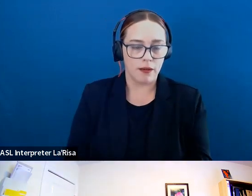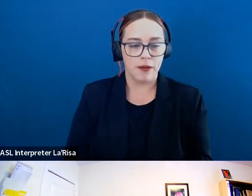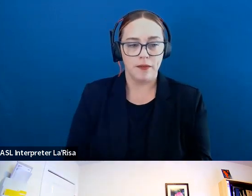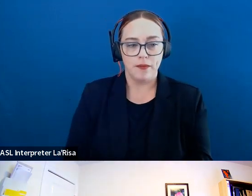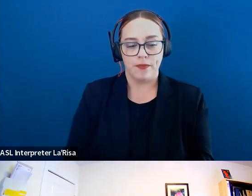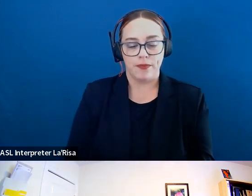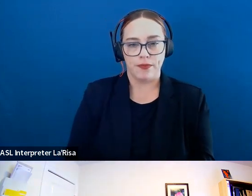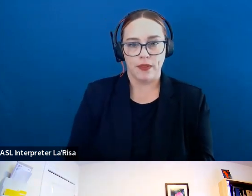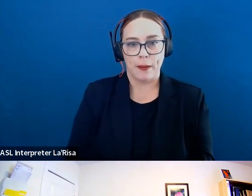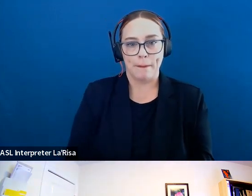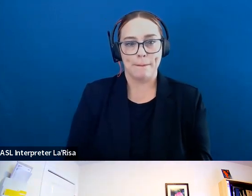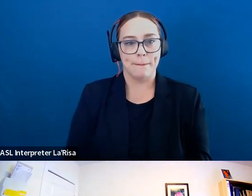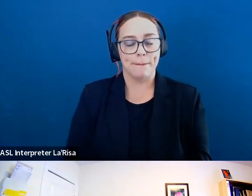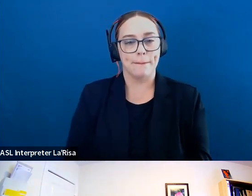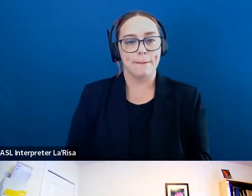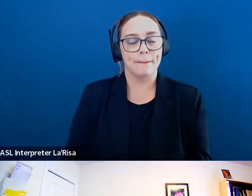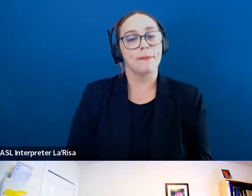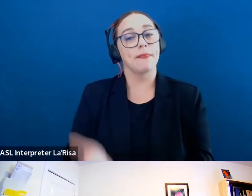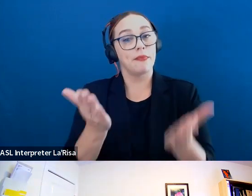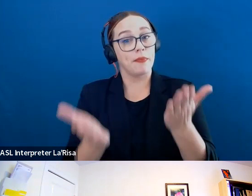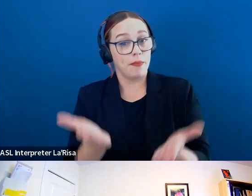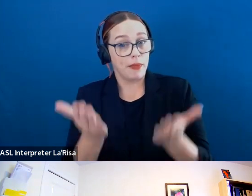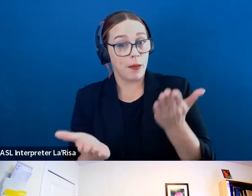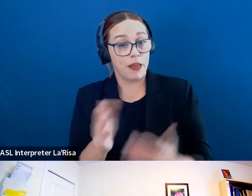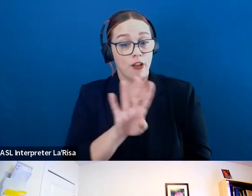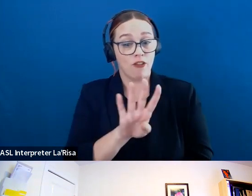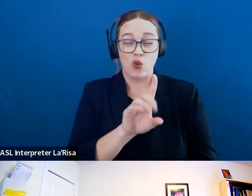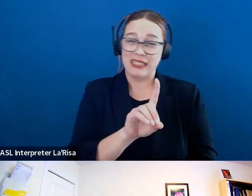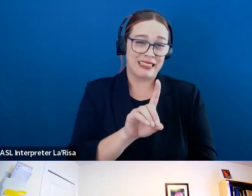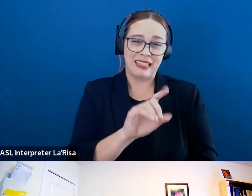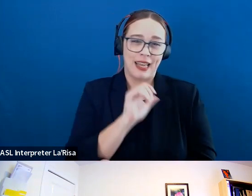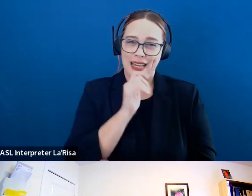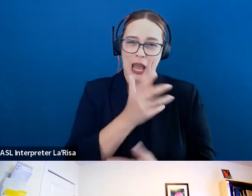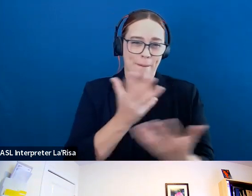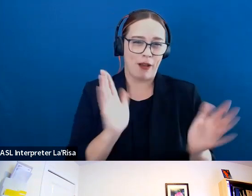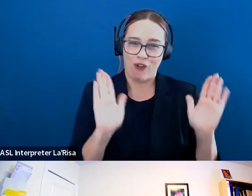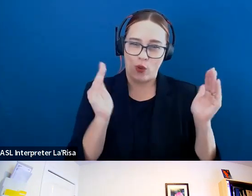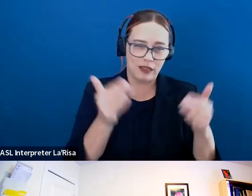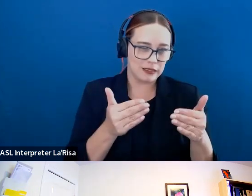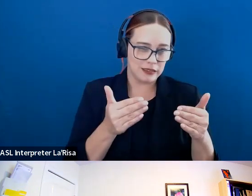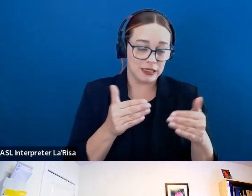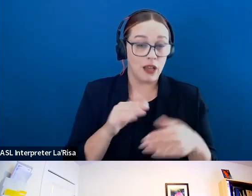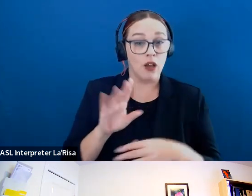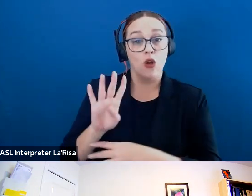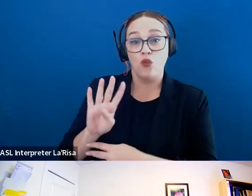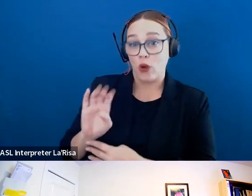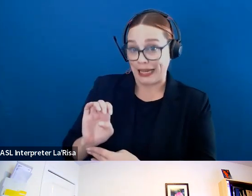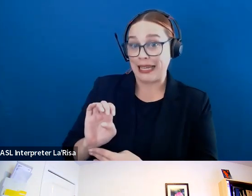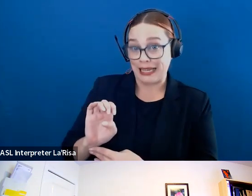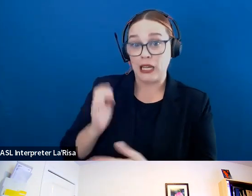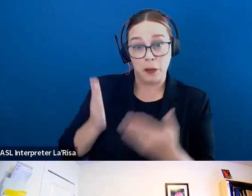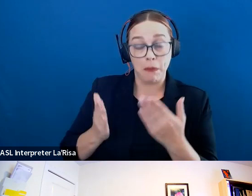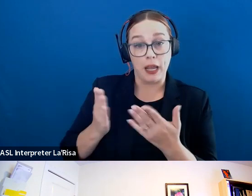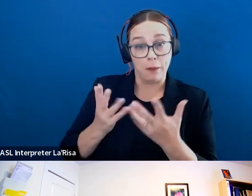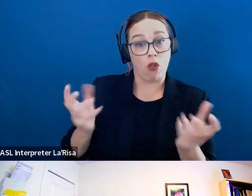maybe 4D is not a priority, but 4E is. The agency does not have partnerships with employers and hasn't